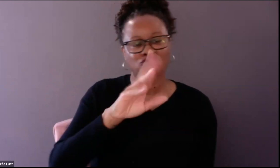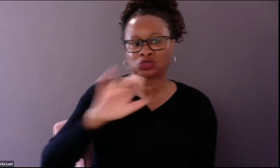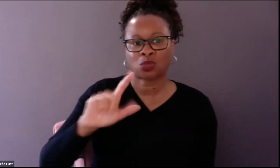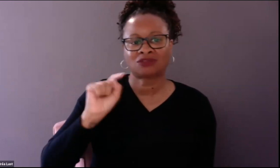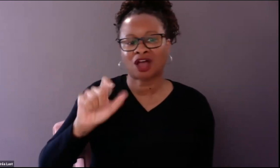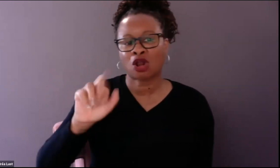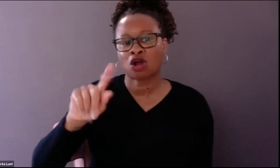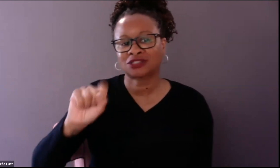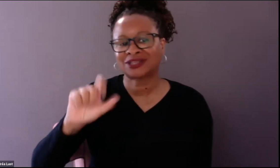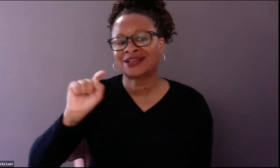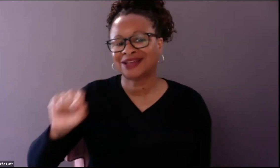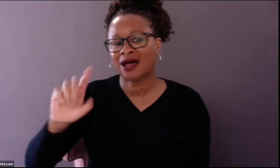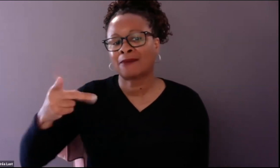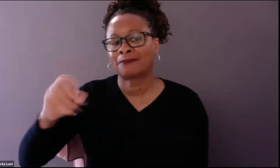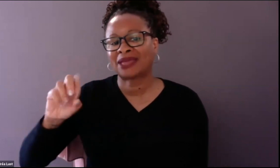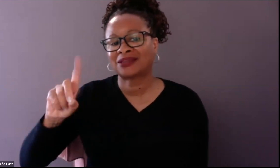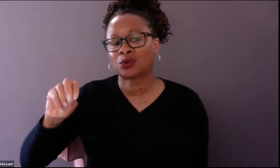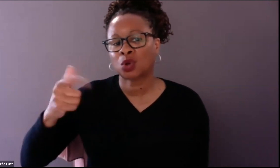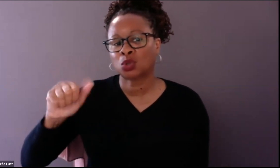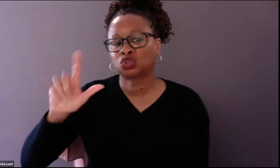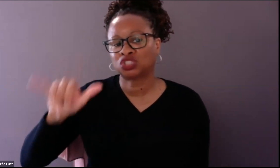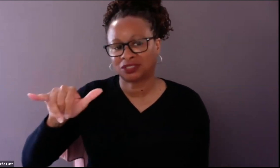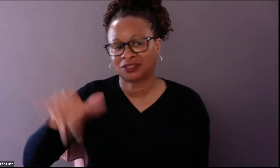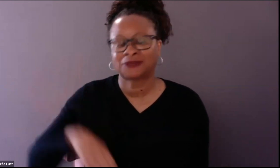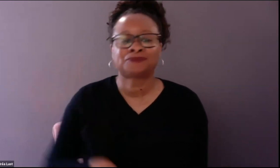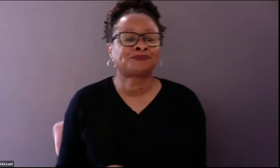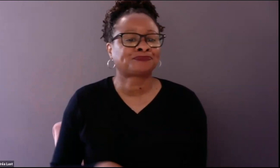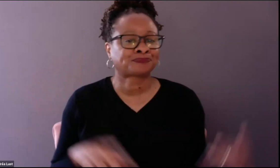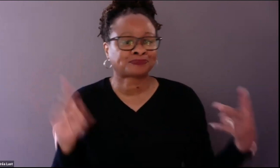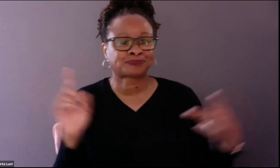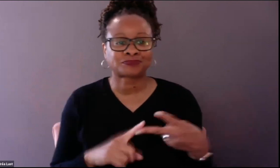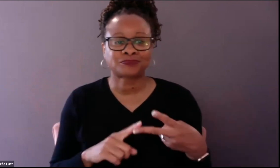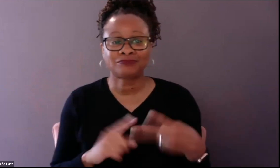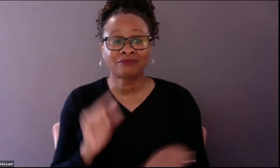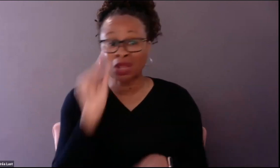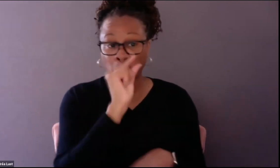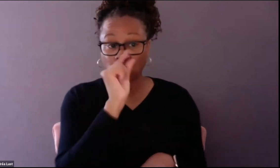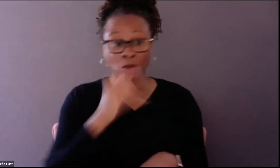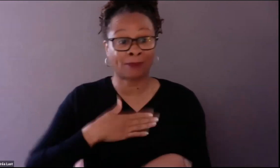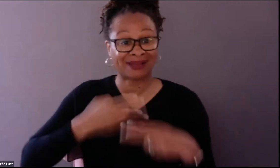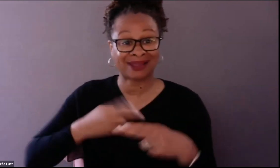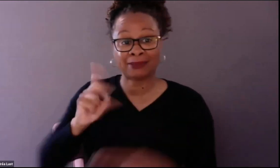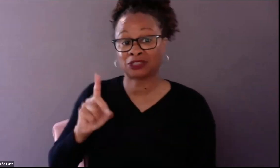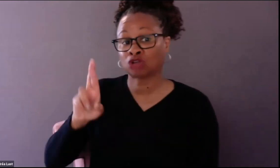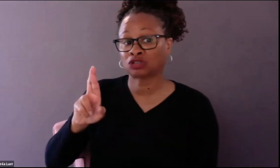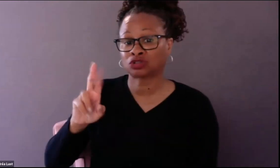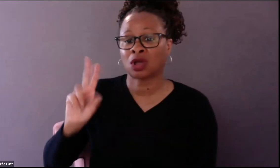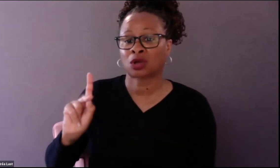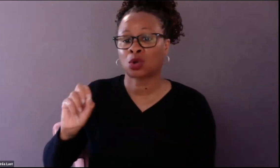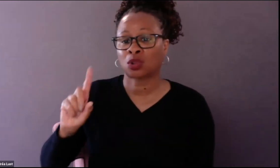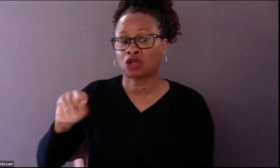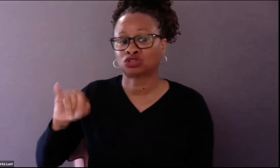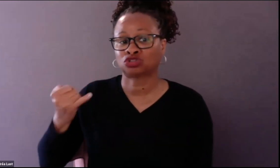ritual.arts.pedagogy. And if you can also just Google my name, Dr. Kalonji. I'm on